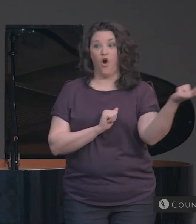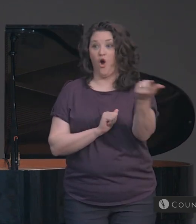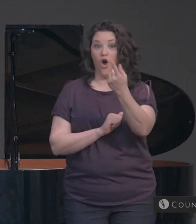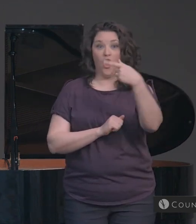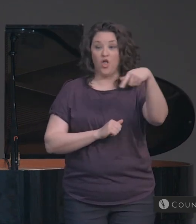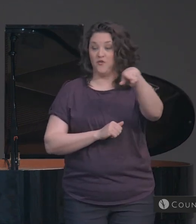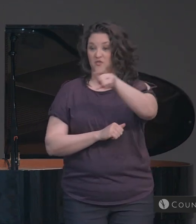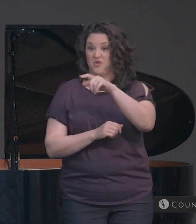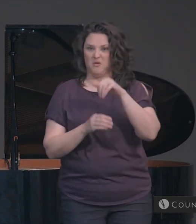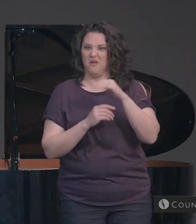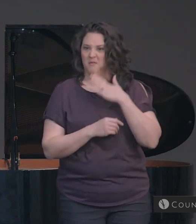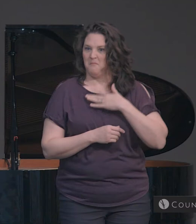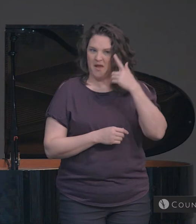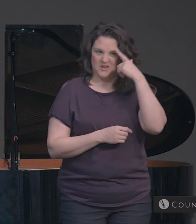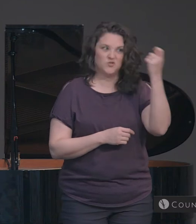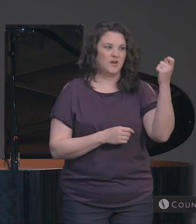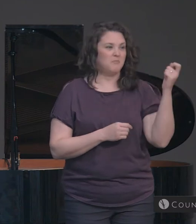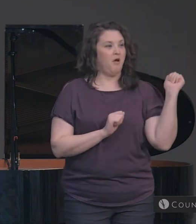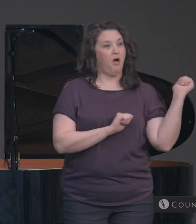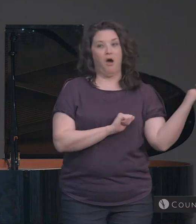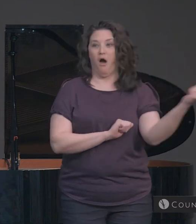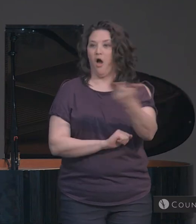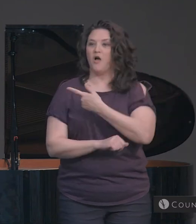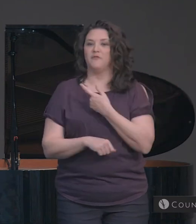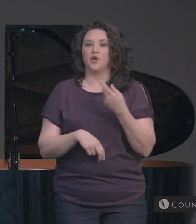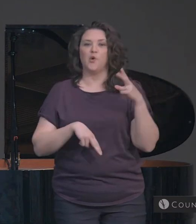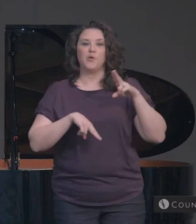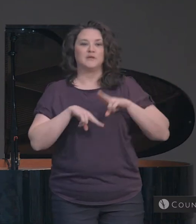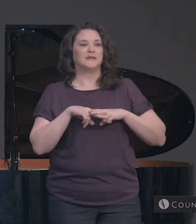a great big leather easy chair.